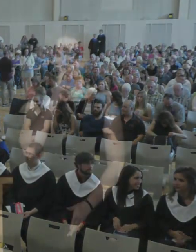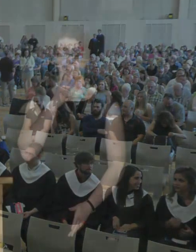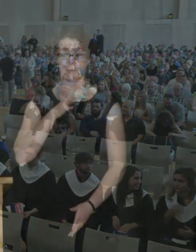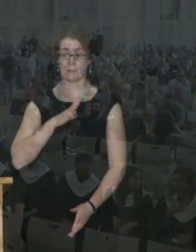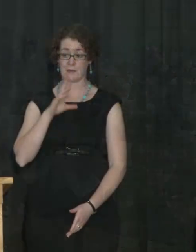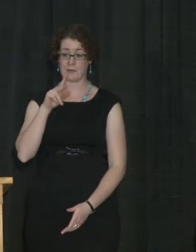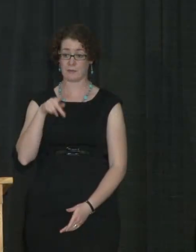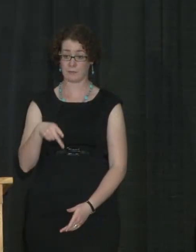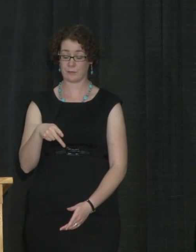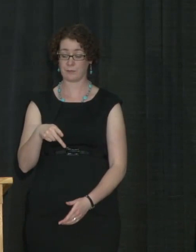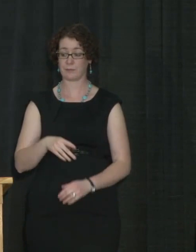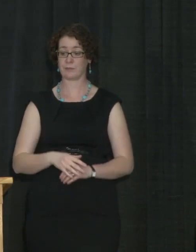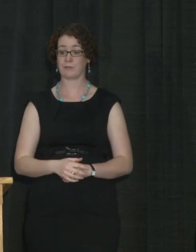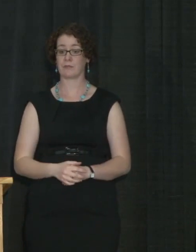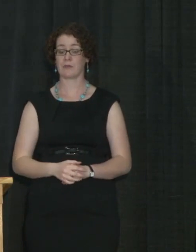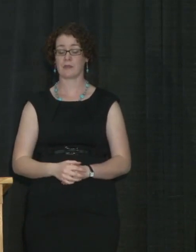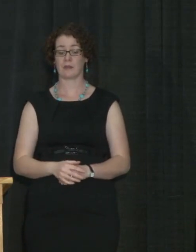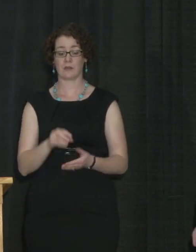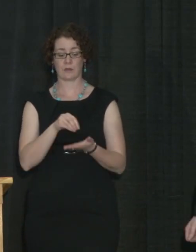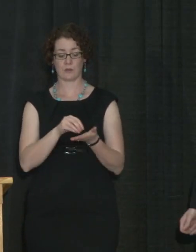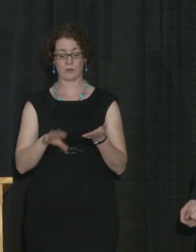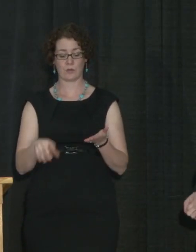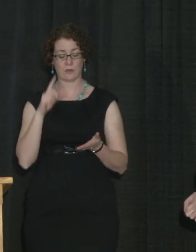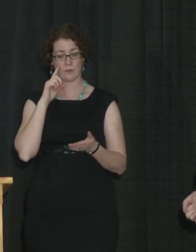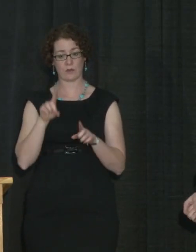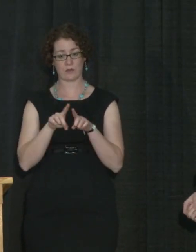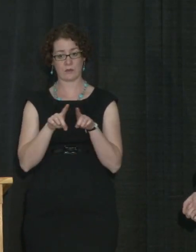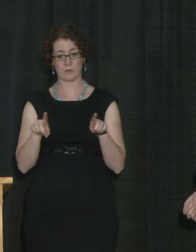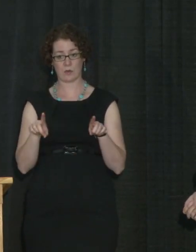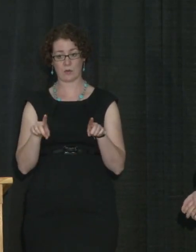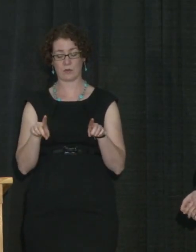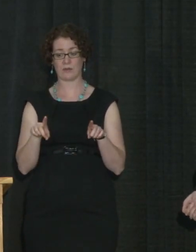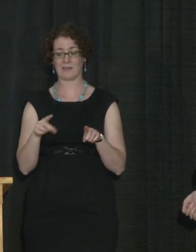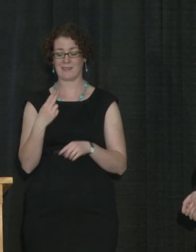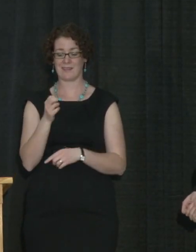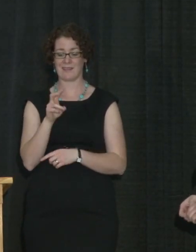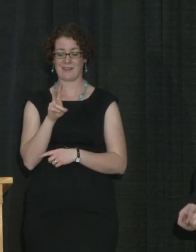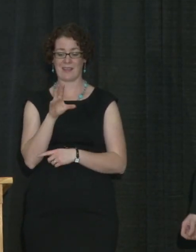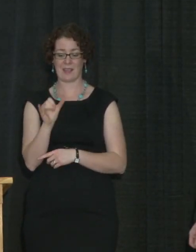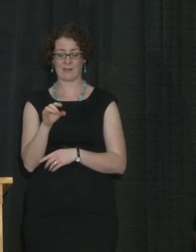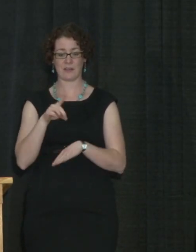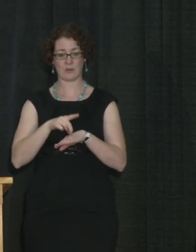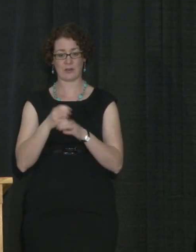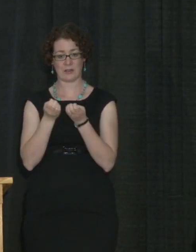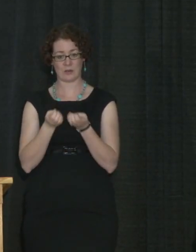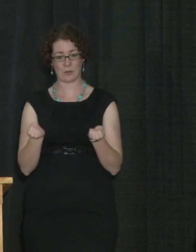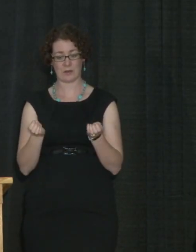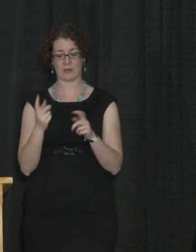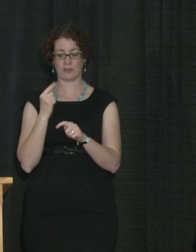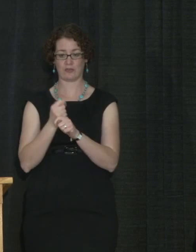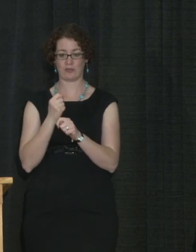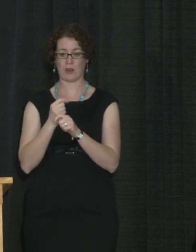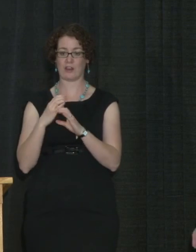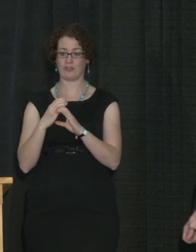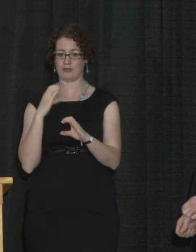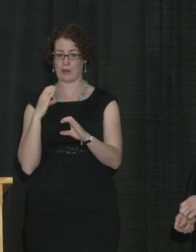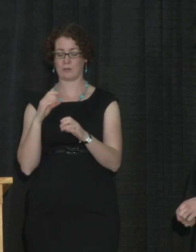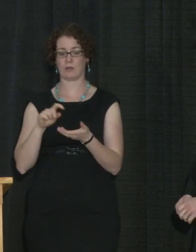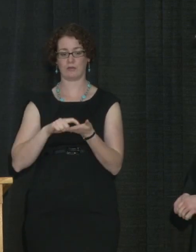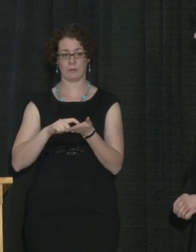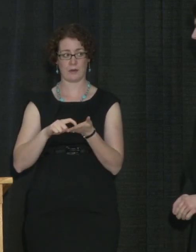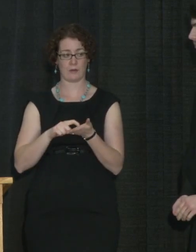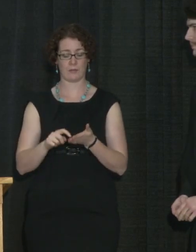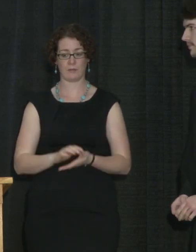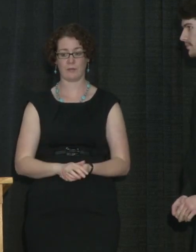Madam Vice President, the candidates for the Diploma in Heavy-Duty Equipment, Truck and Transport